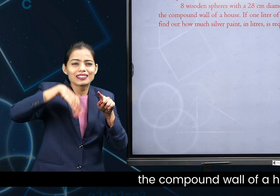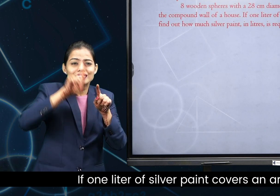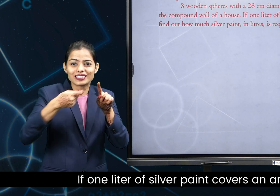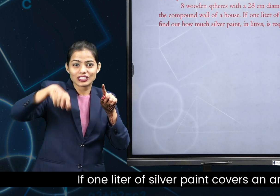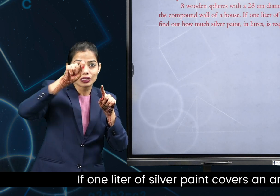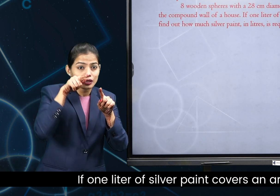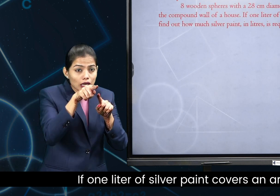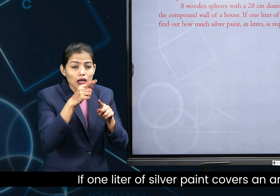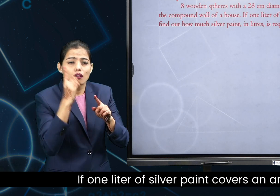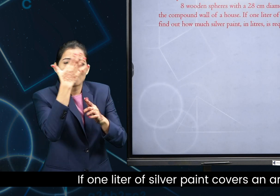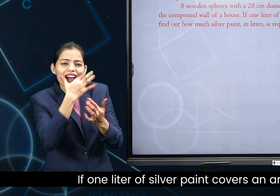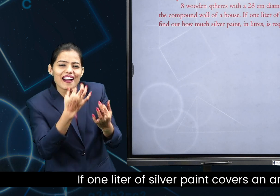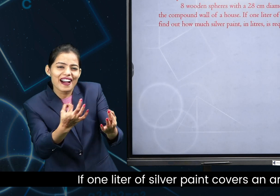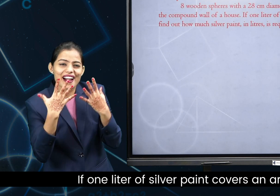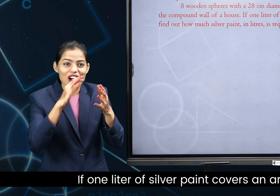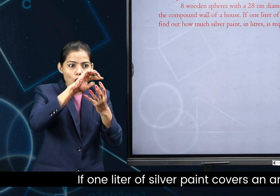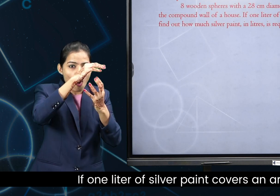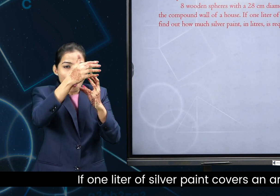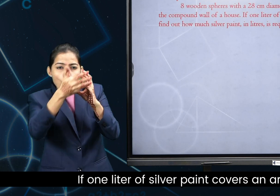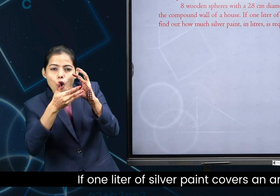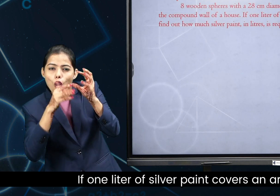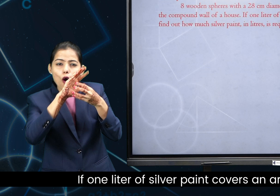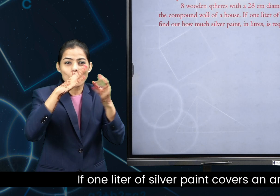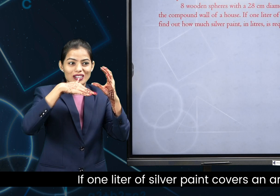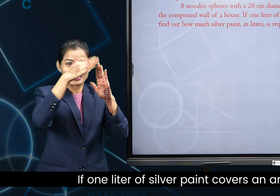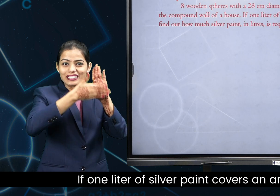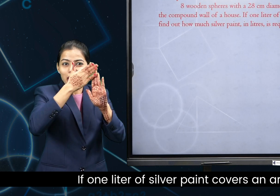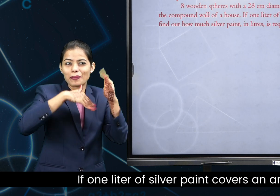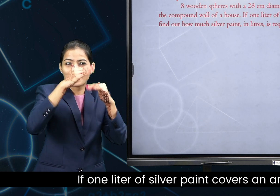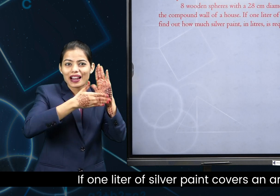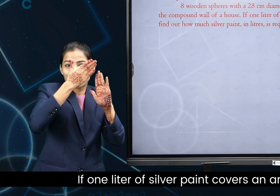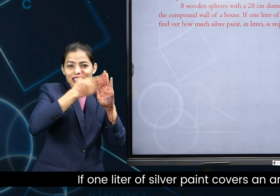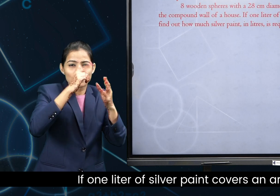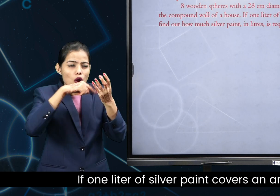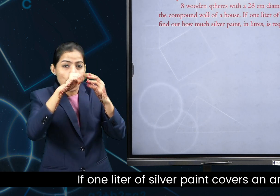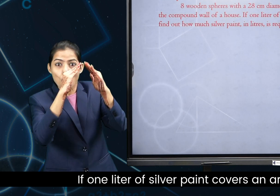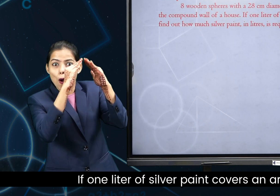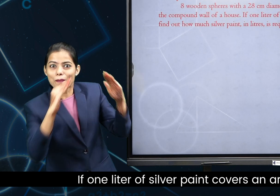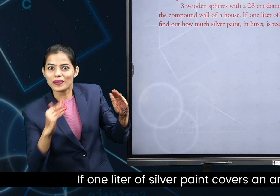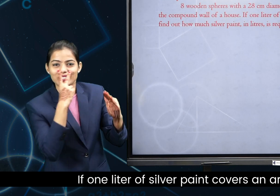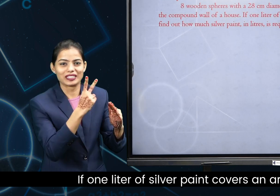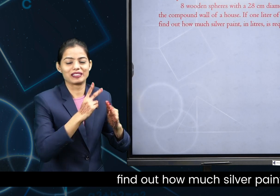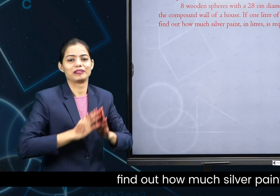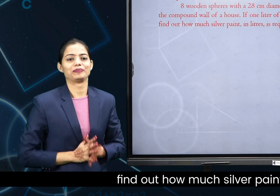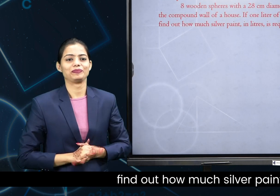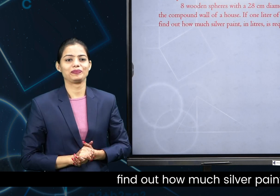If 1 liter of silver paint covers an area of 2500 cm square, find out how